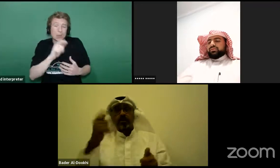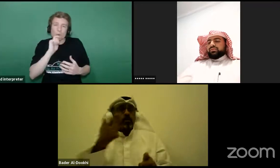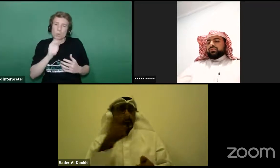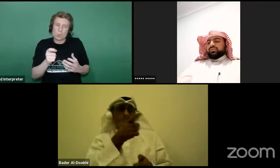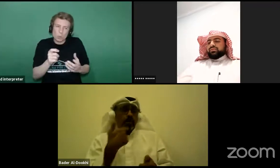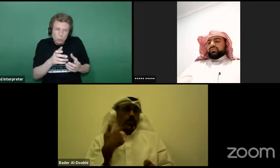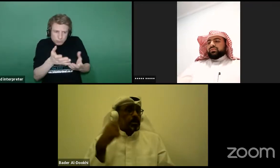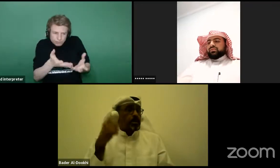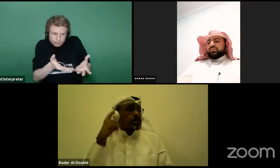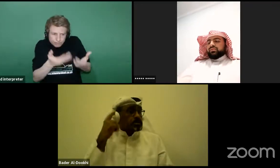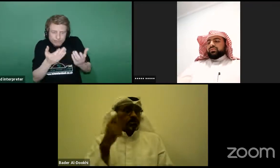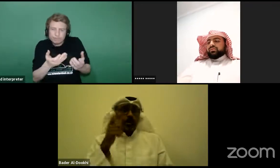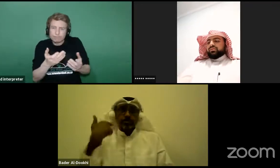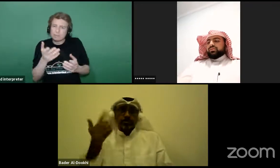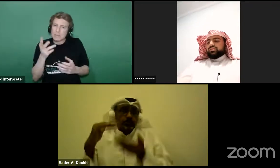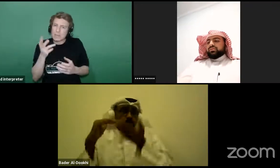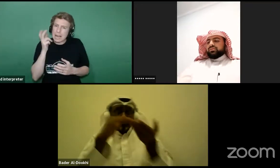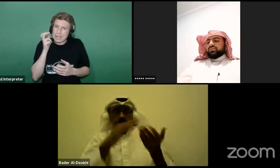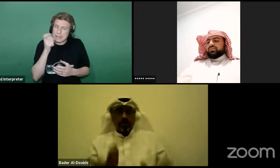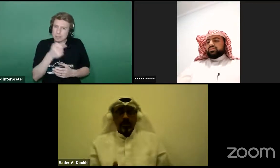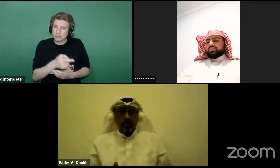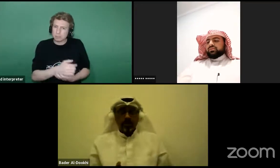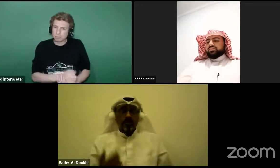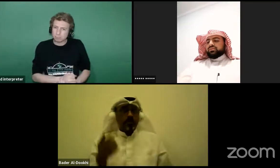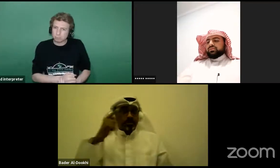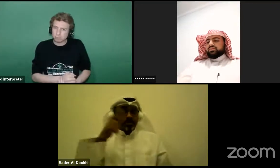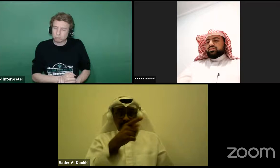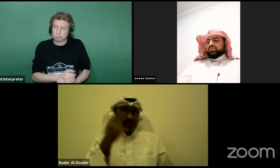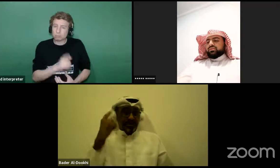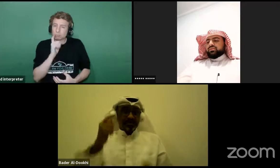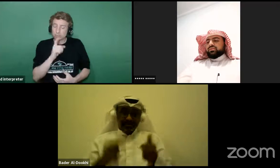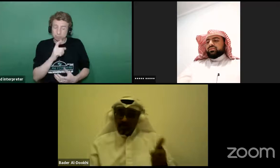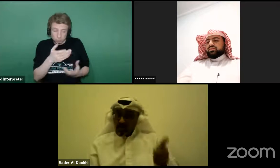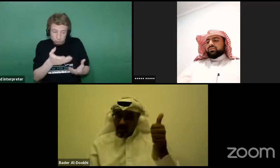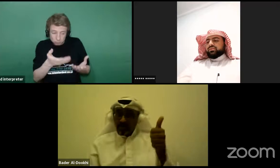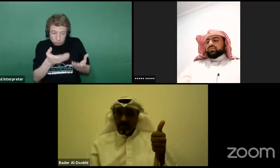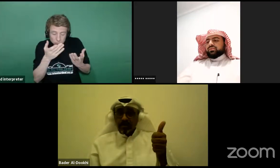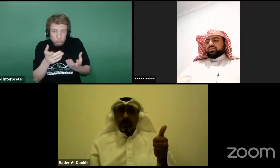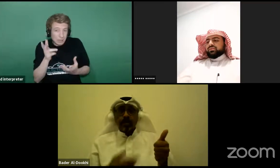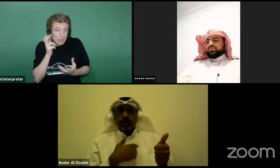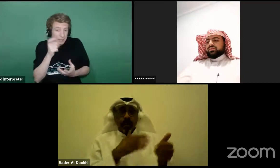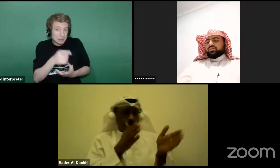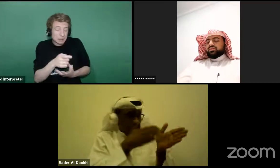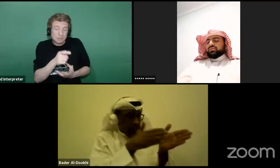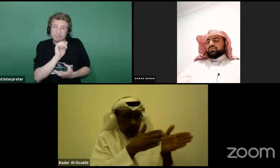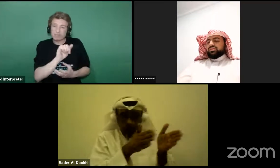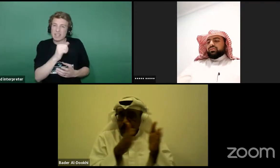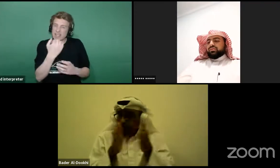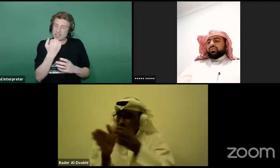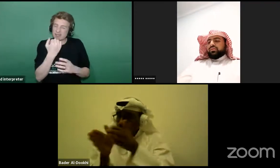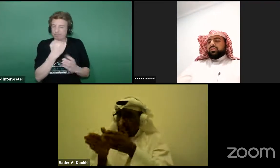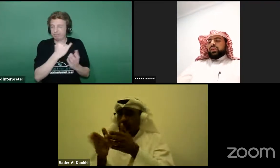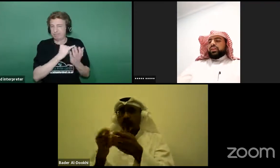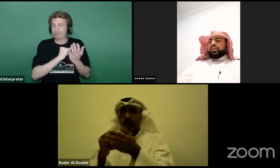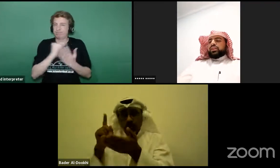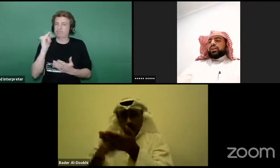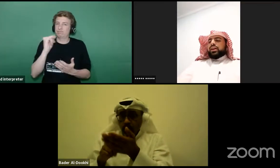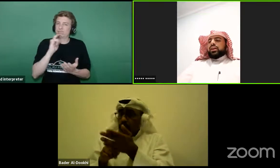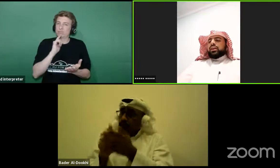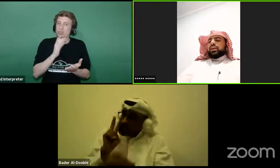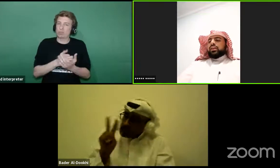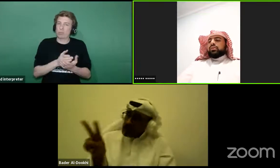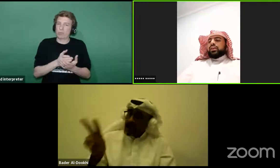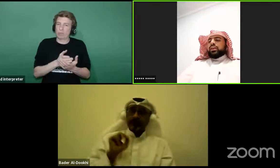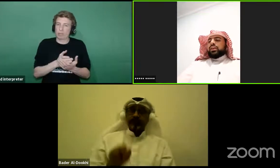listen. And even if He had made them listen, they would have but turned away with aversion to the truth.